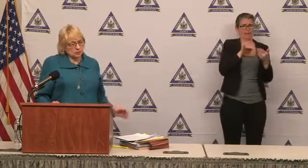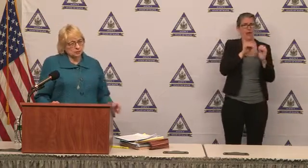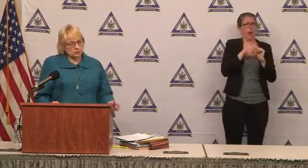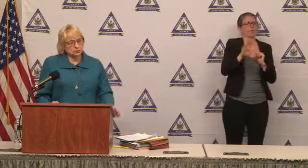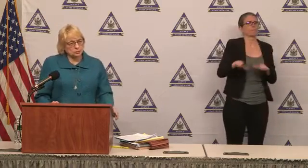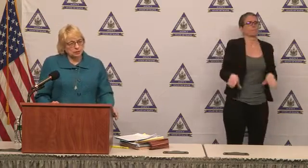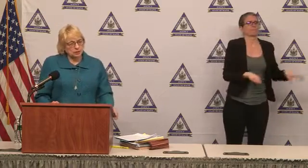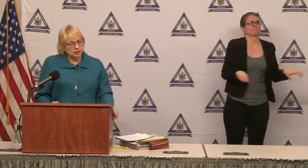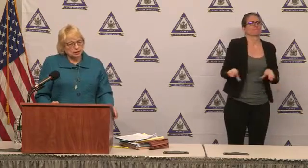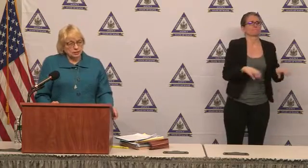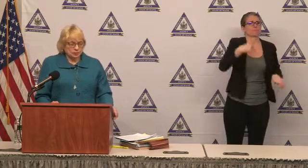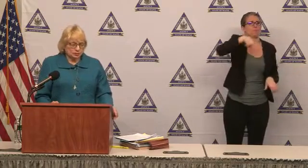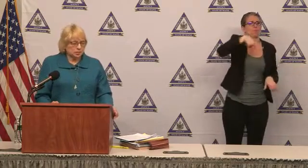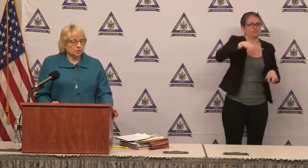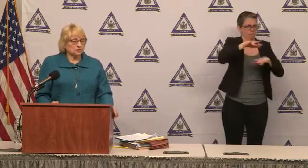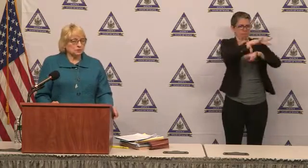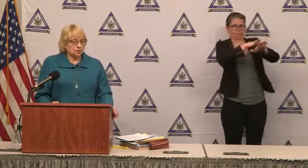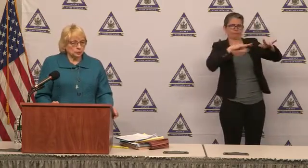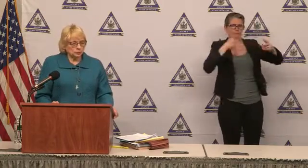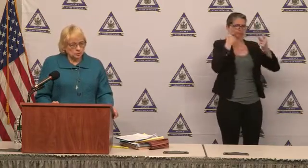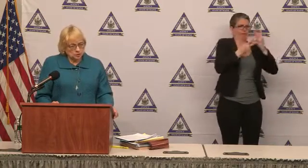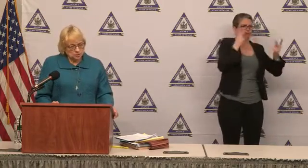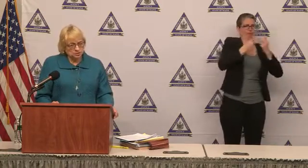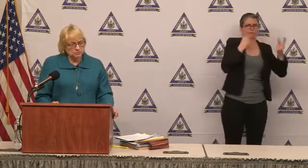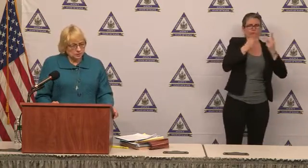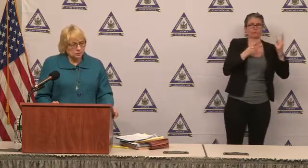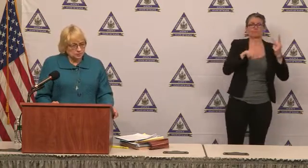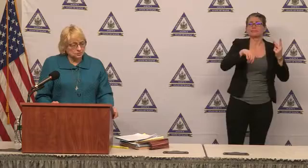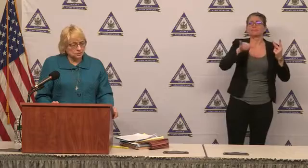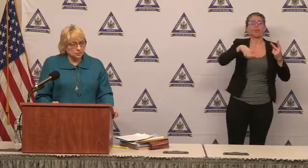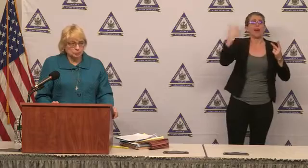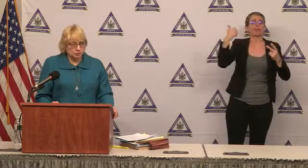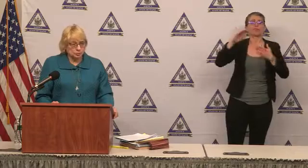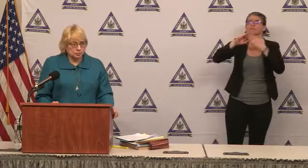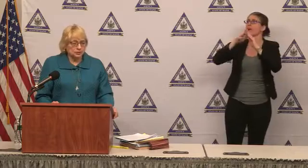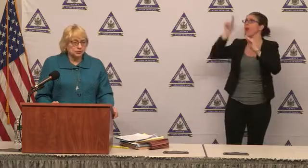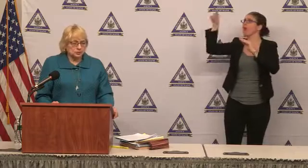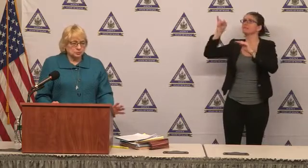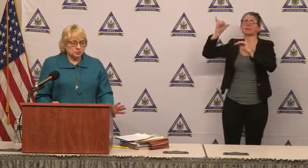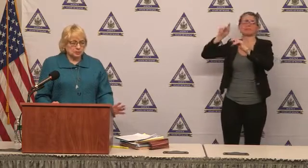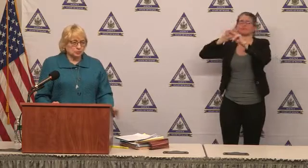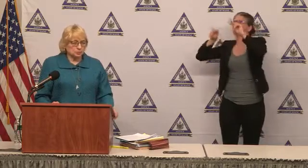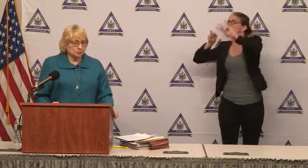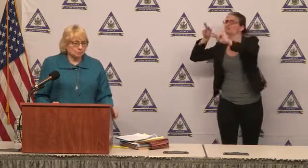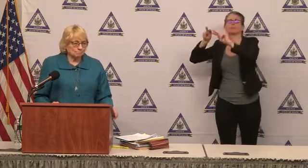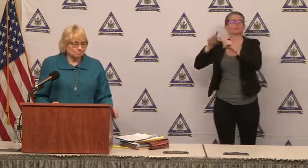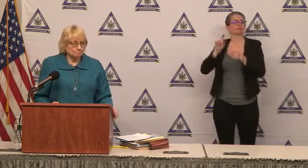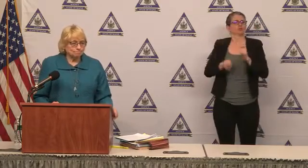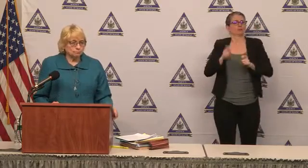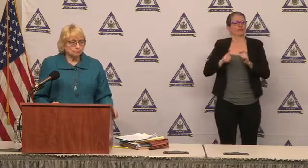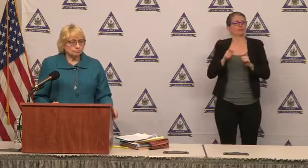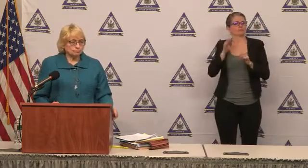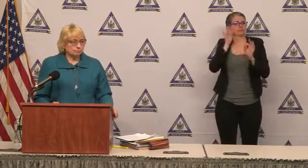seeing elsewhere, and they're entitled to take what precautions they feel necessary and appropriate to protect the people.